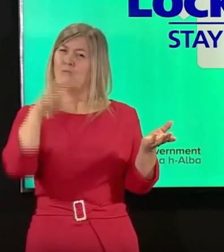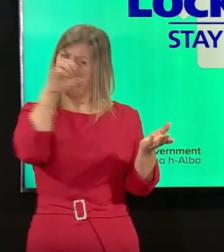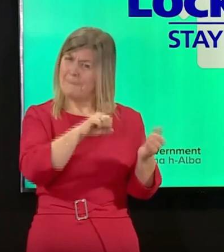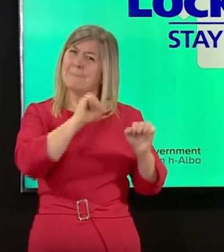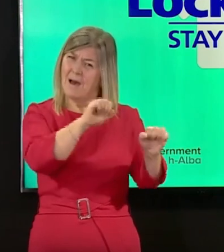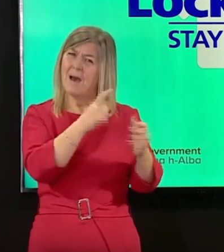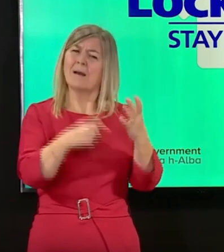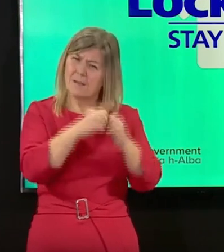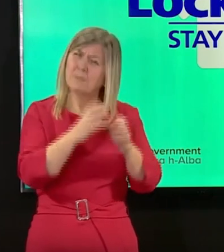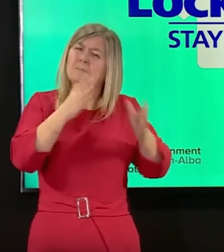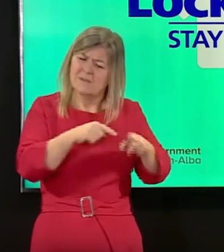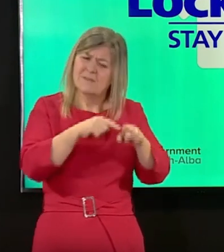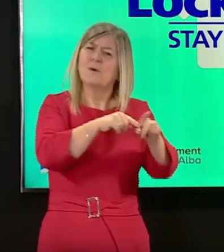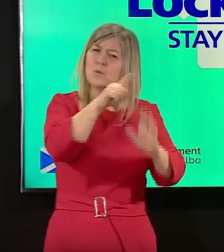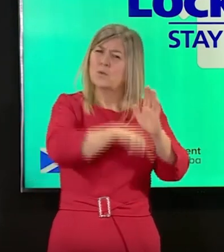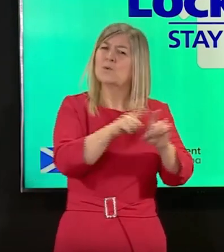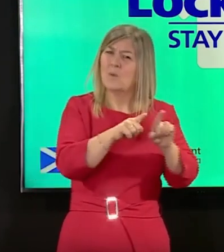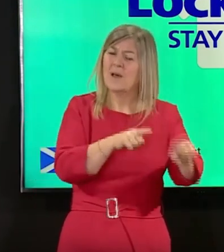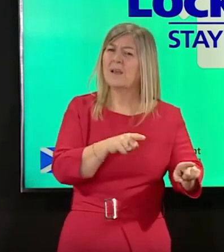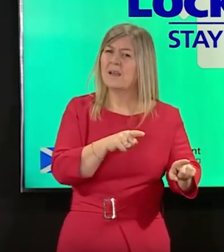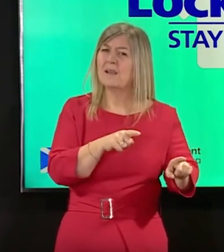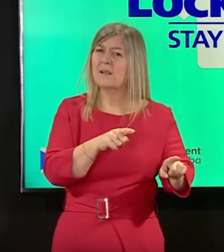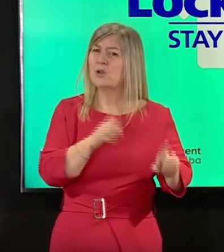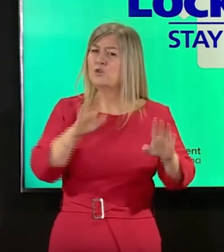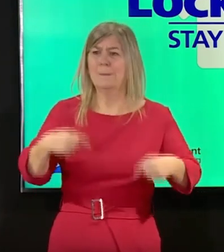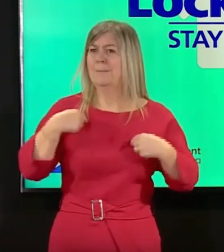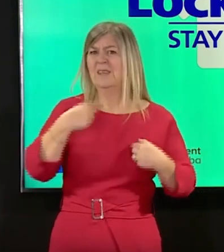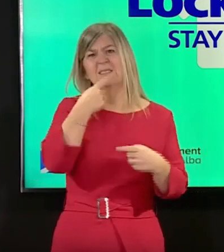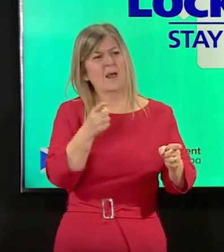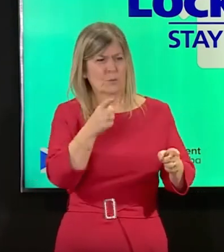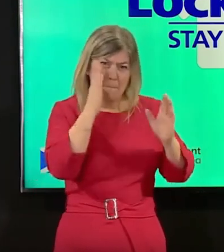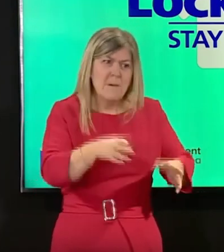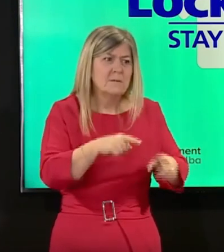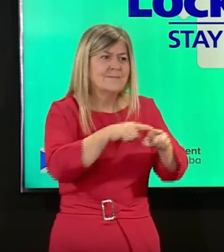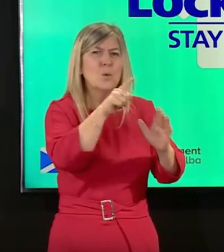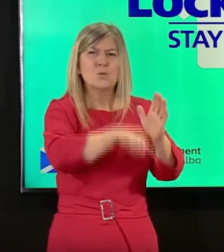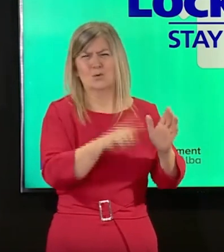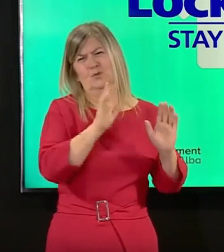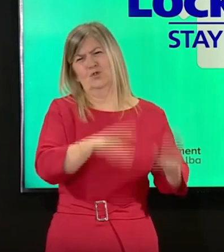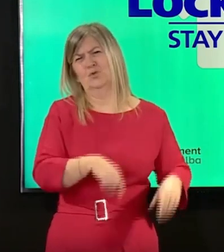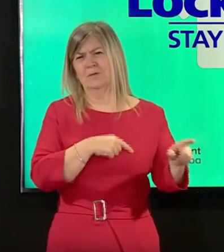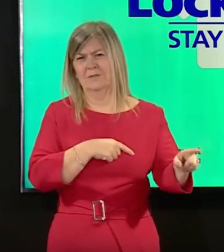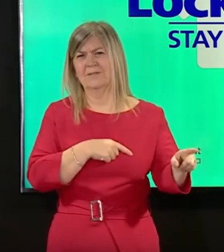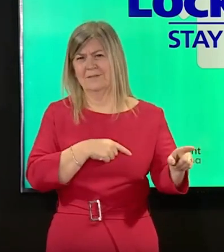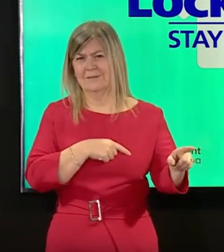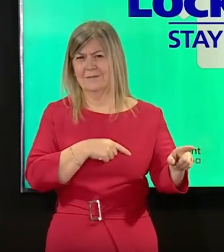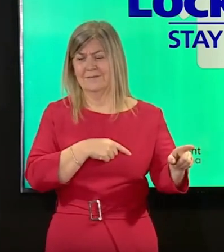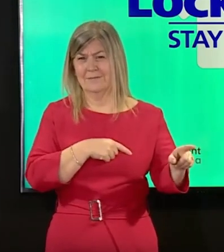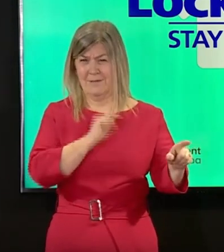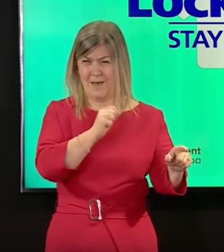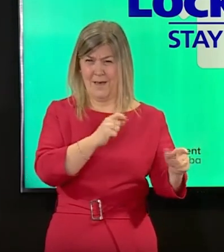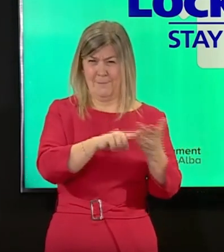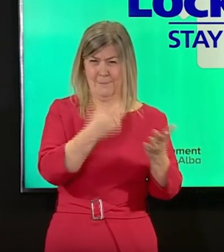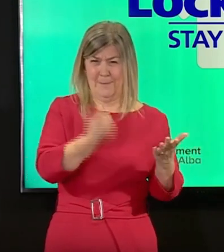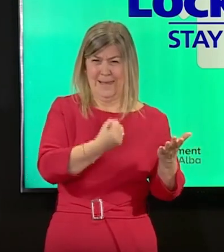me standing here to say to highly paid footballers that you've got to obey the rules. It really shouldn't take that. But the fact that it does